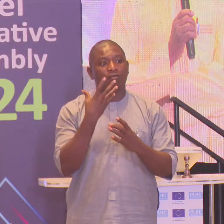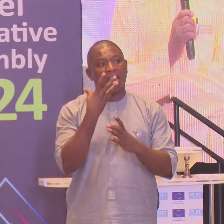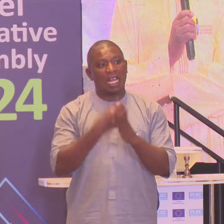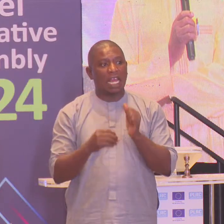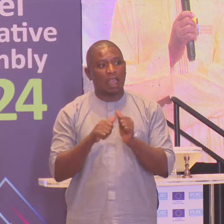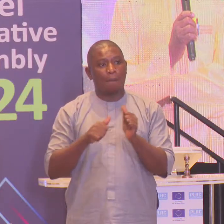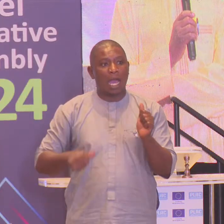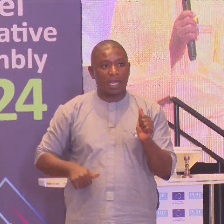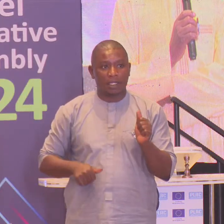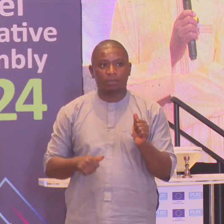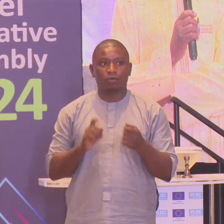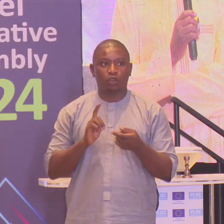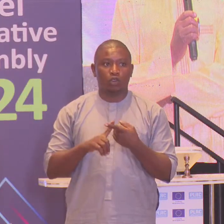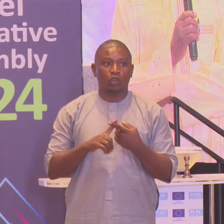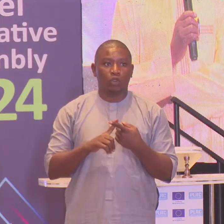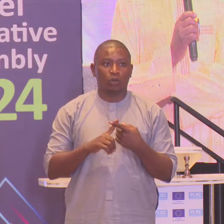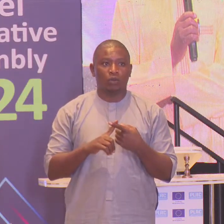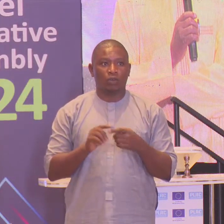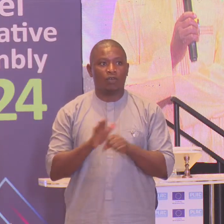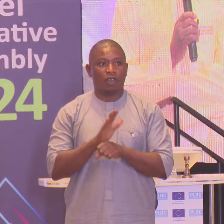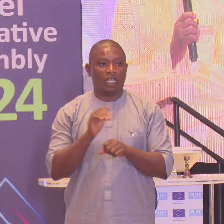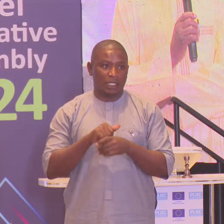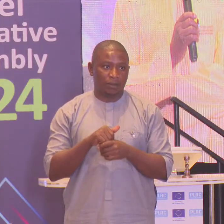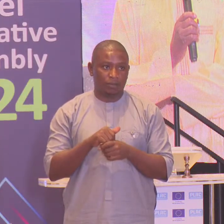greatly in